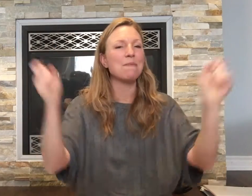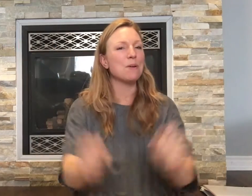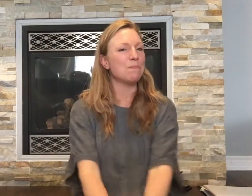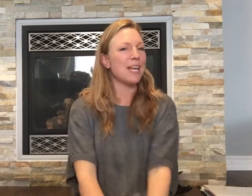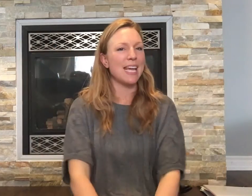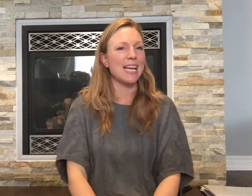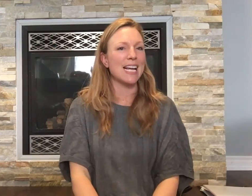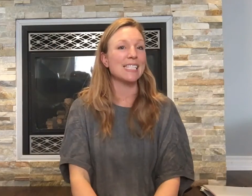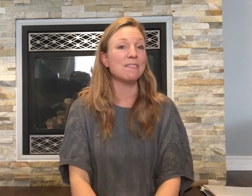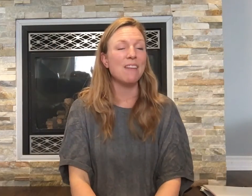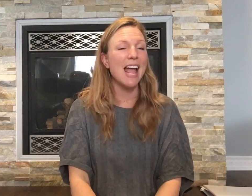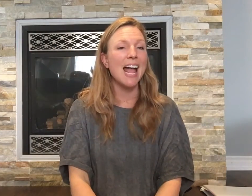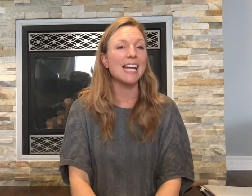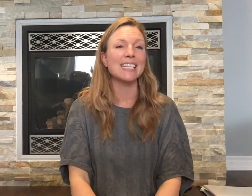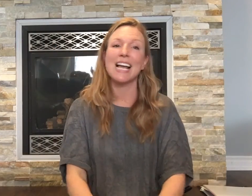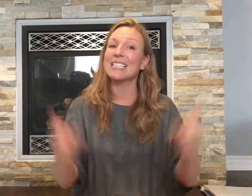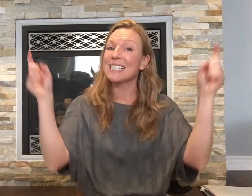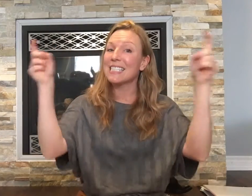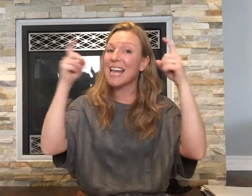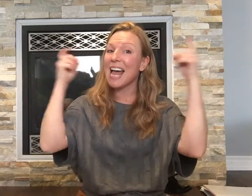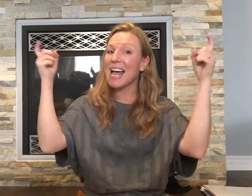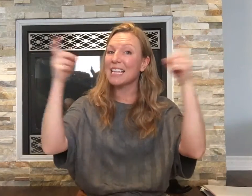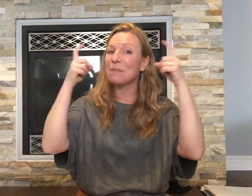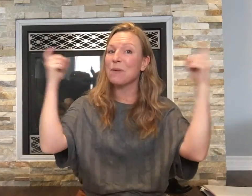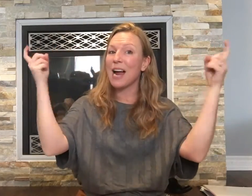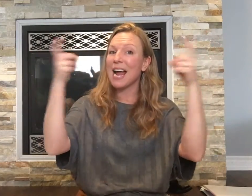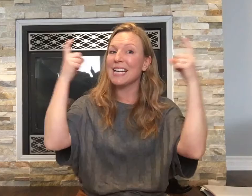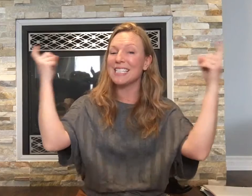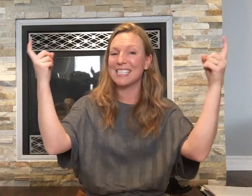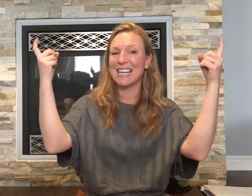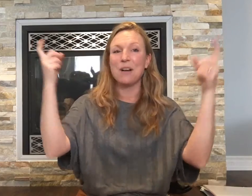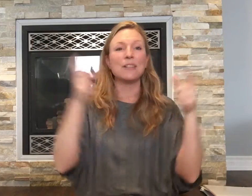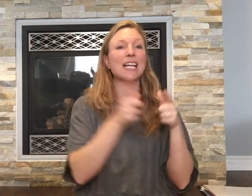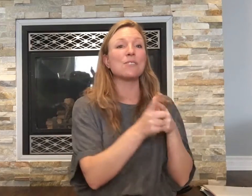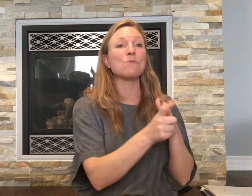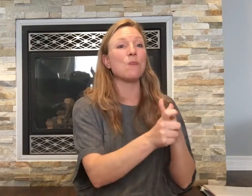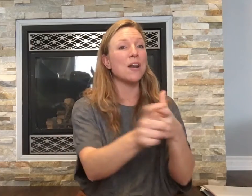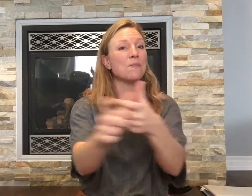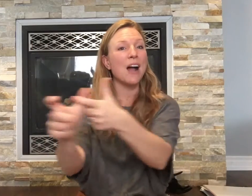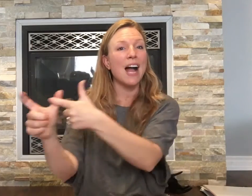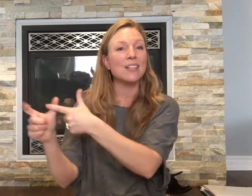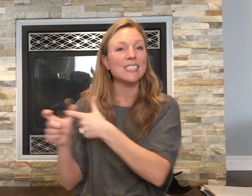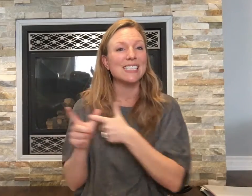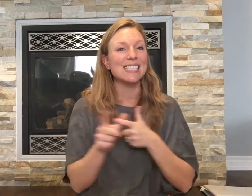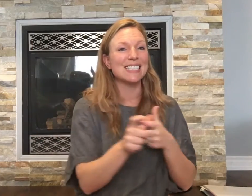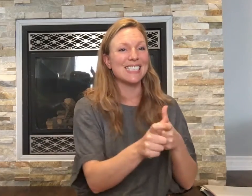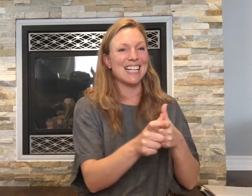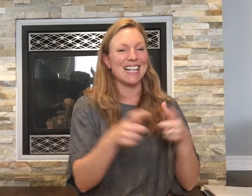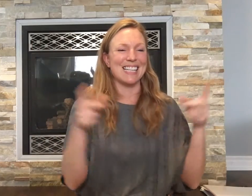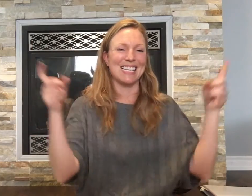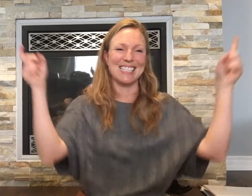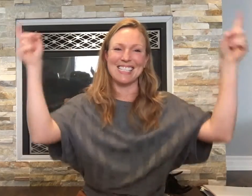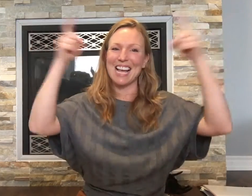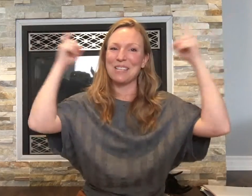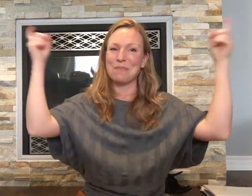your biggest fan. Let's celebrate. Let's run around. Let's